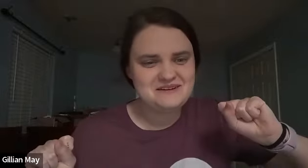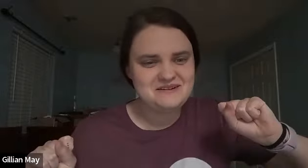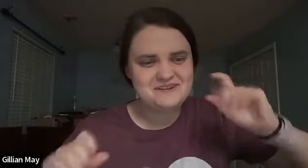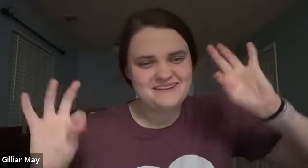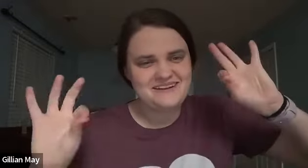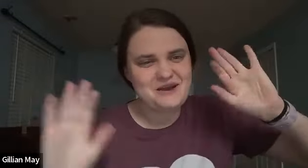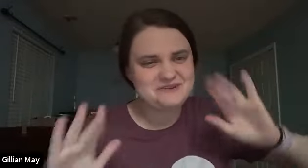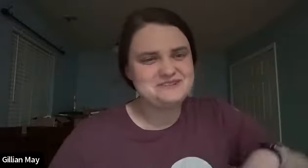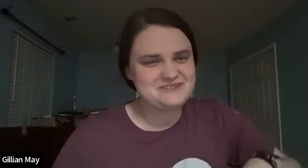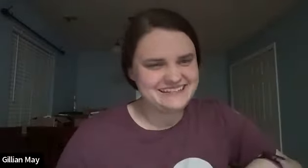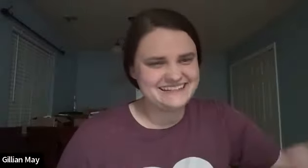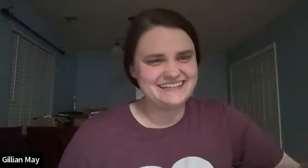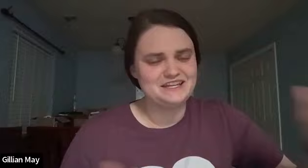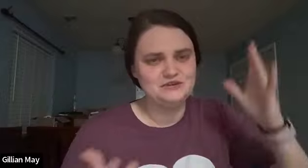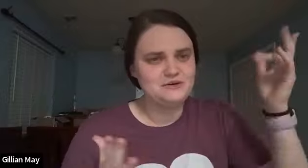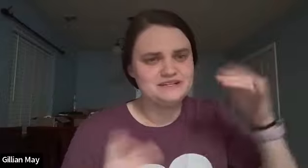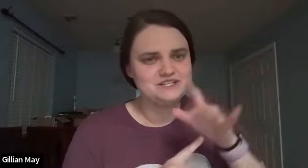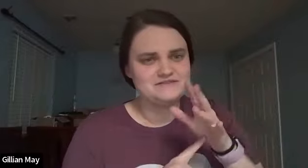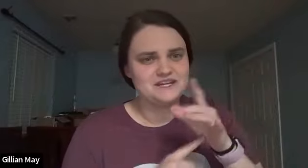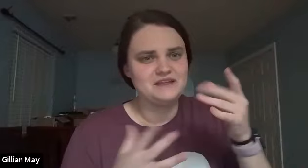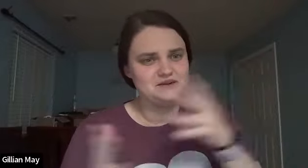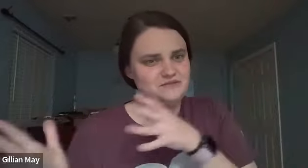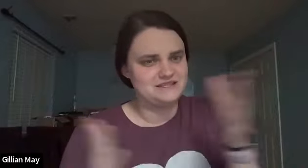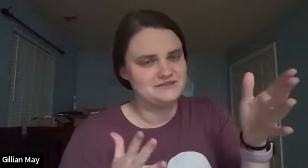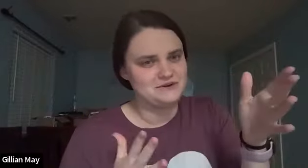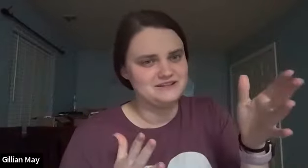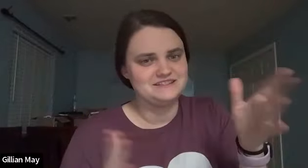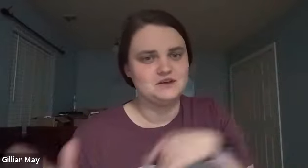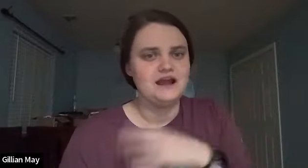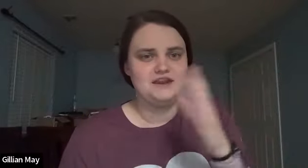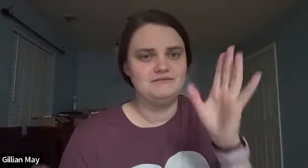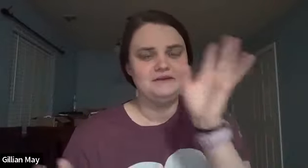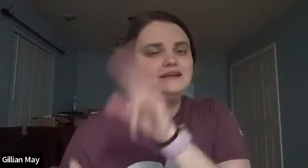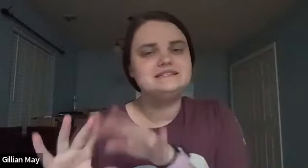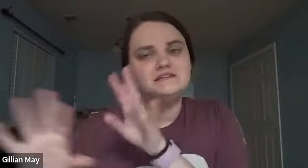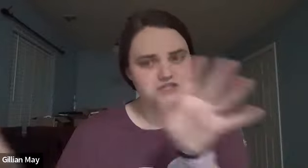oh, no problem. Oh, I hope you enjoyed it. And you can always watch the video later with the rest of the words. Sorry, he's in a little chat.